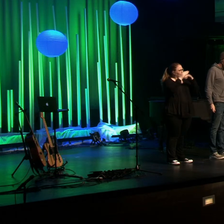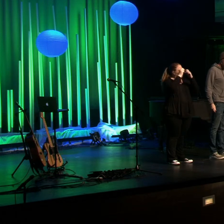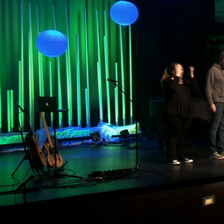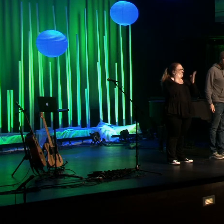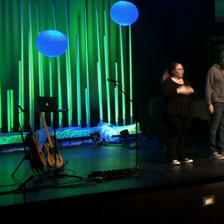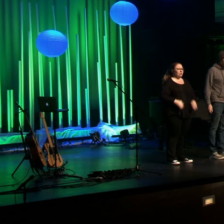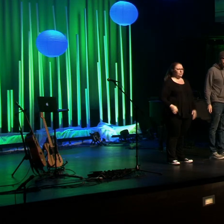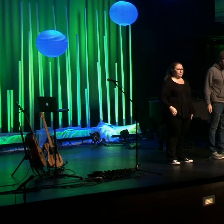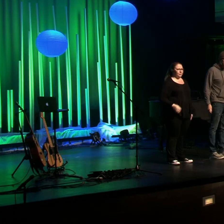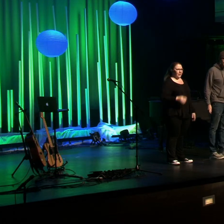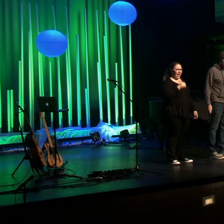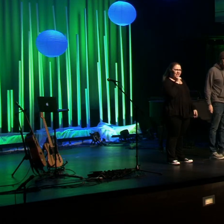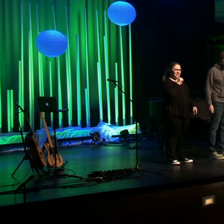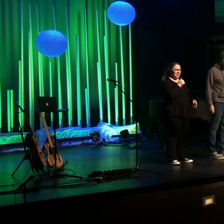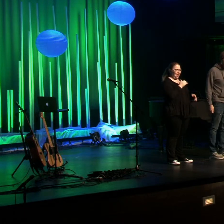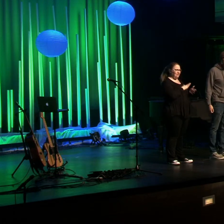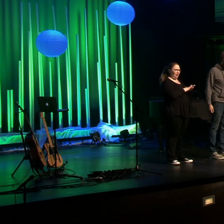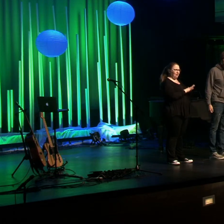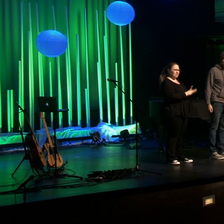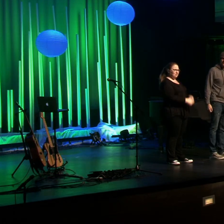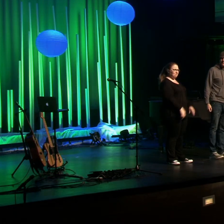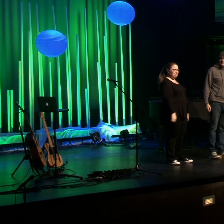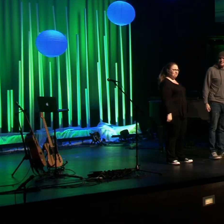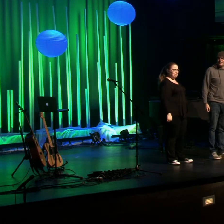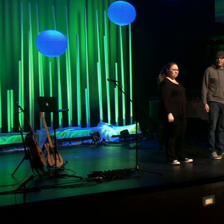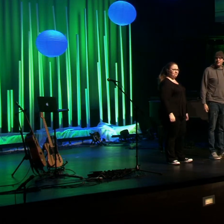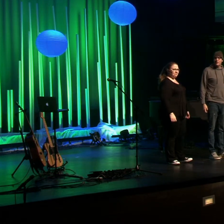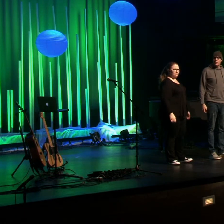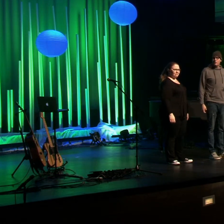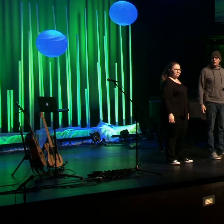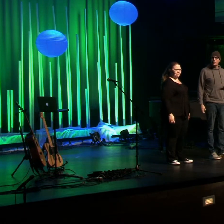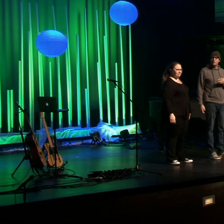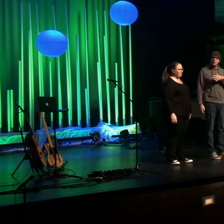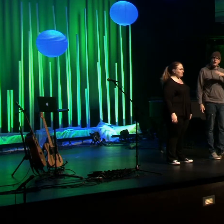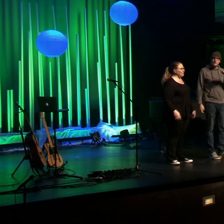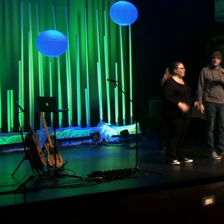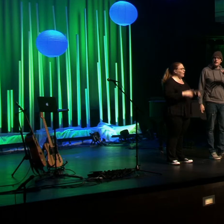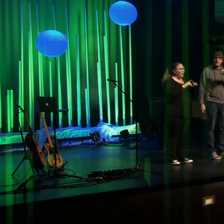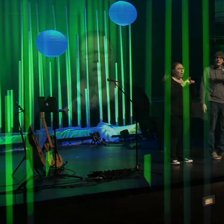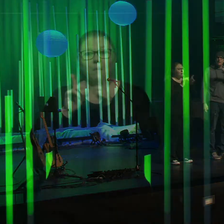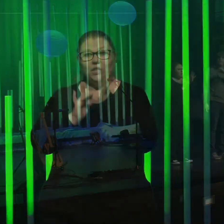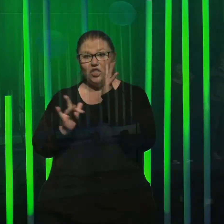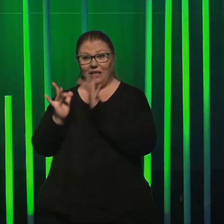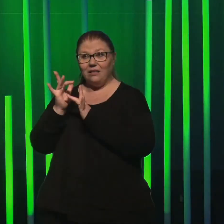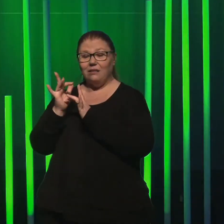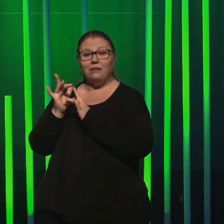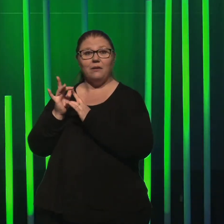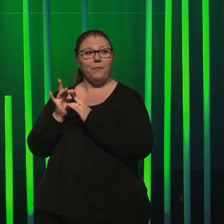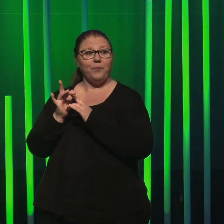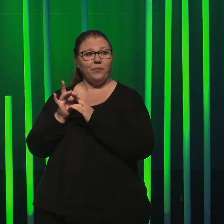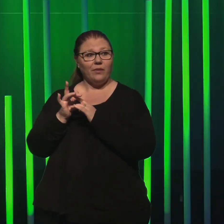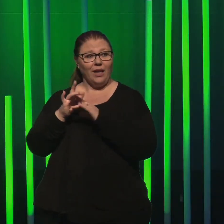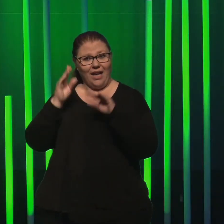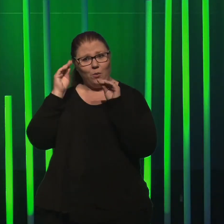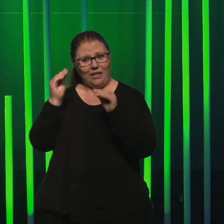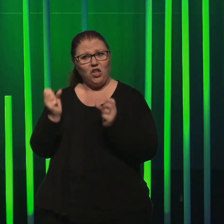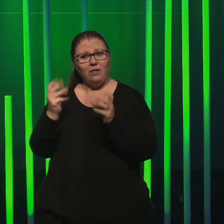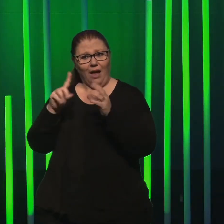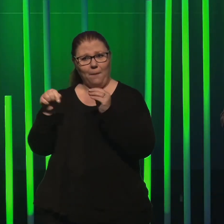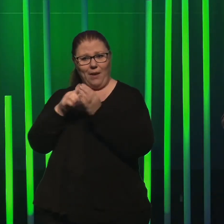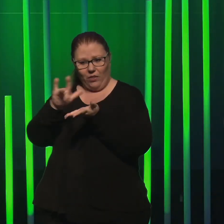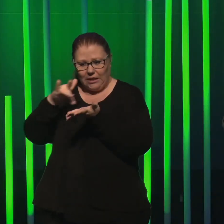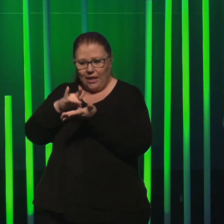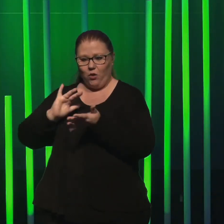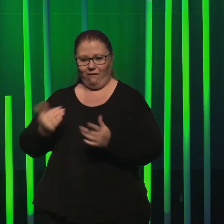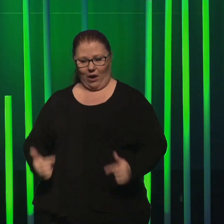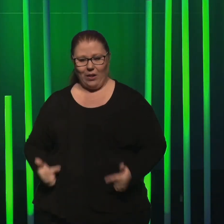That's not very warm and fuzzy, right? Right? But Jesus, like, he would actually teach a lot on the center of our